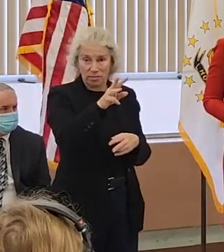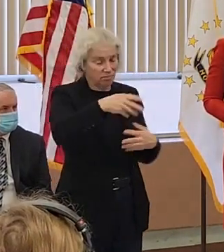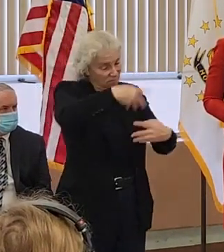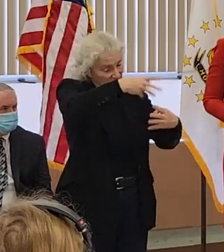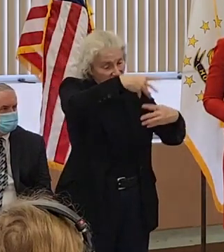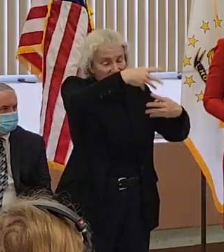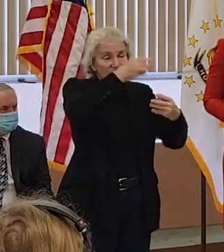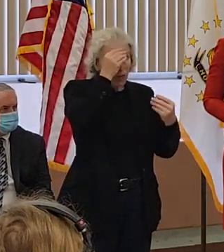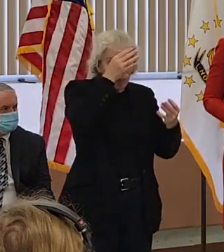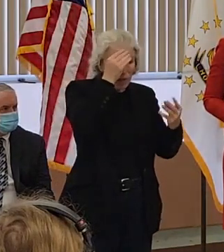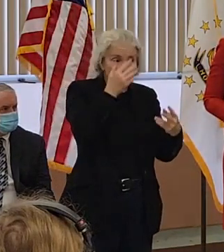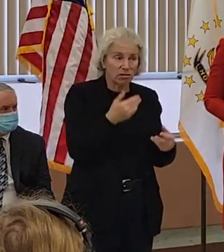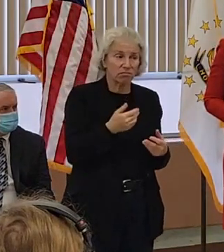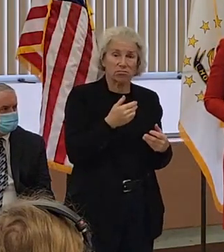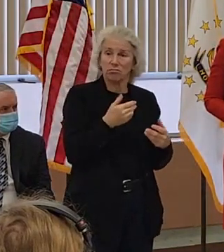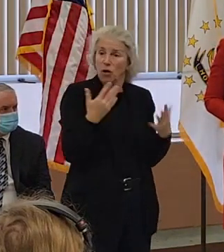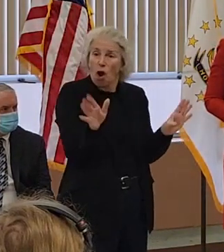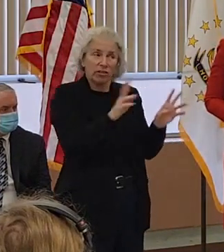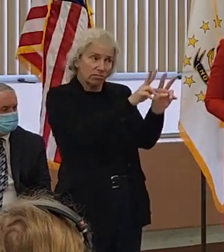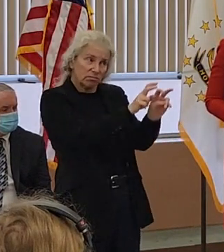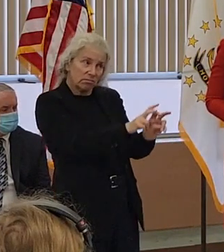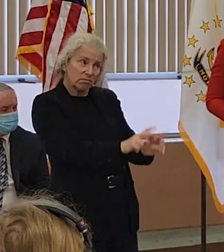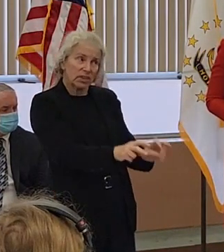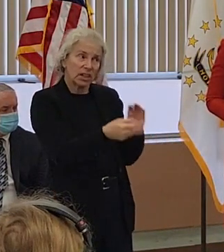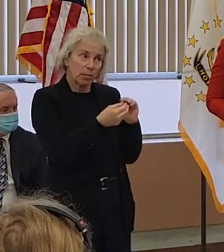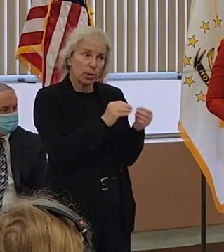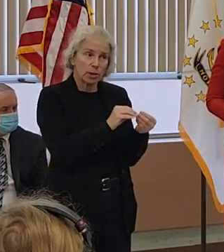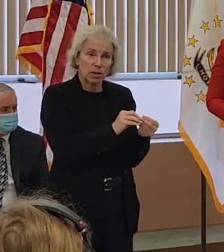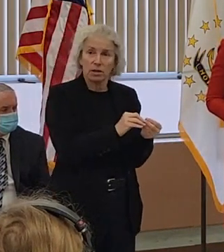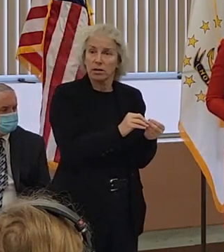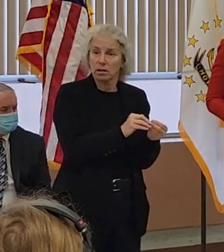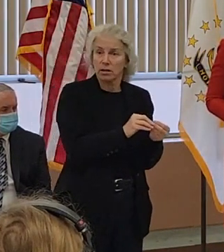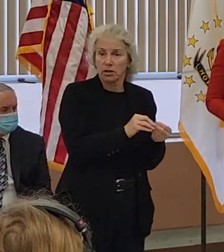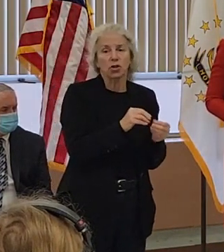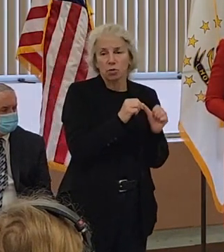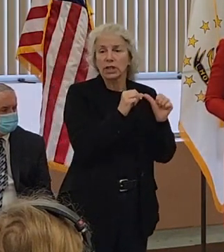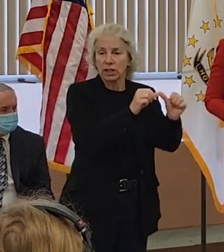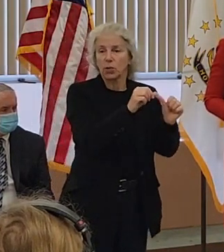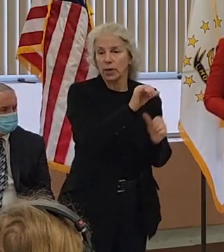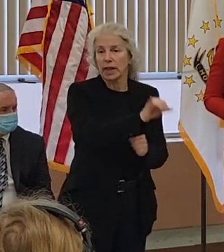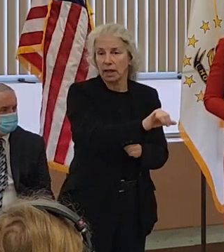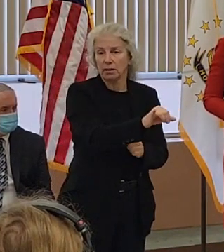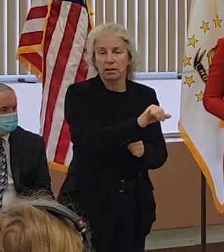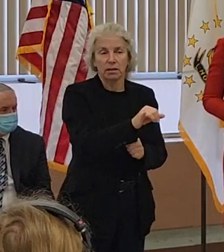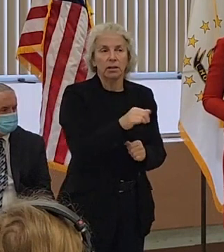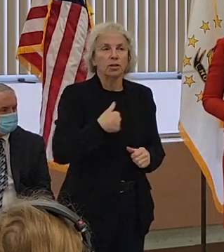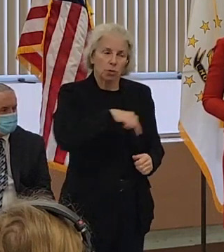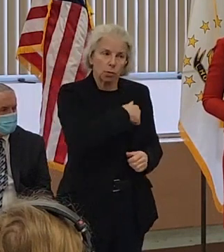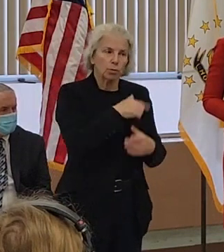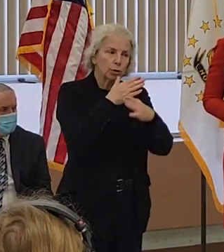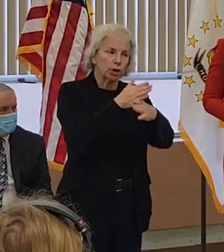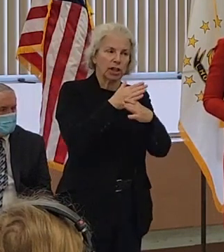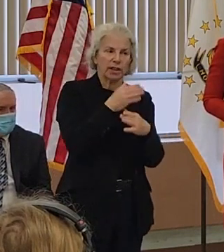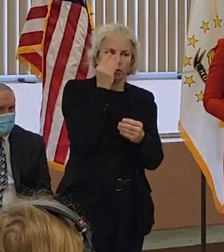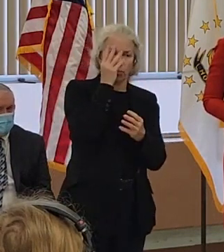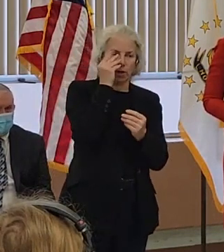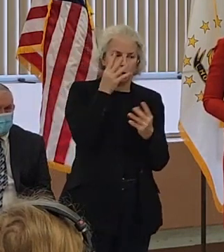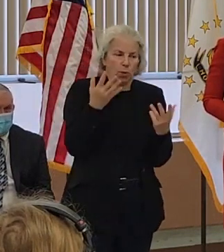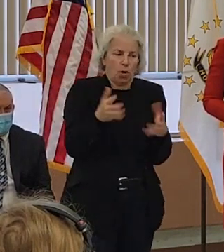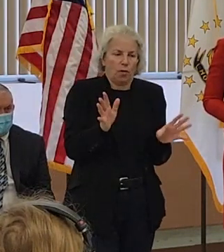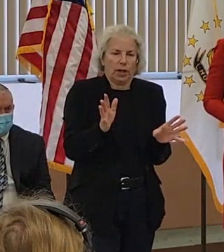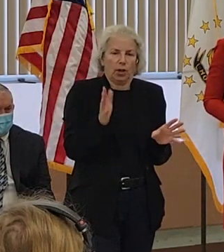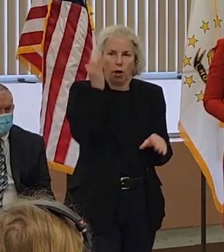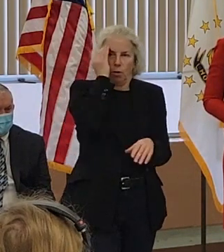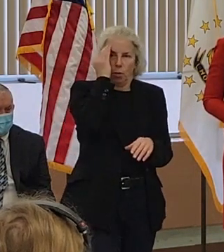We've done an analysis of the data and understand that and are going to continue to relay it in a way that is